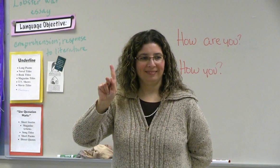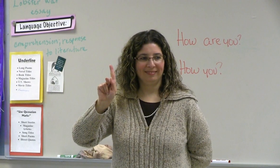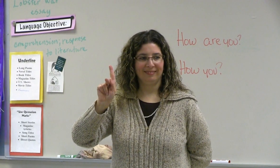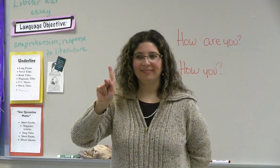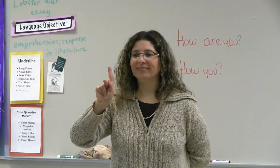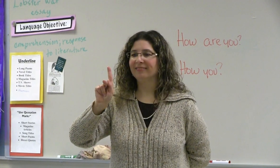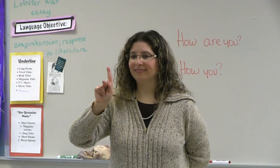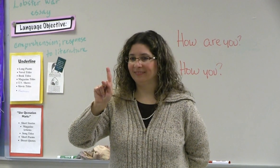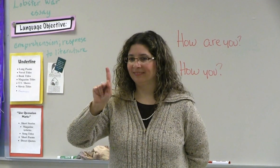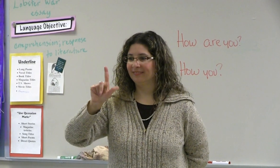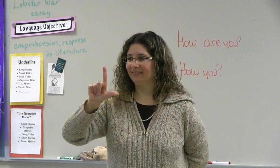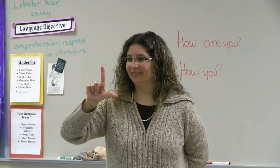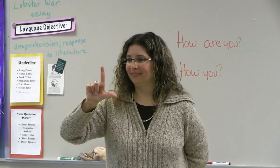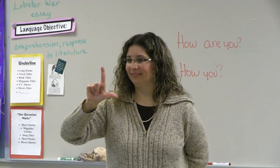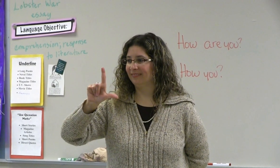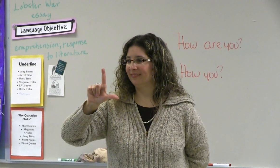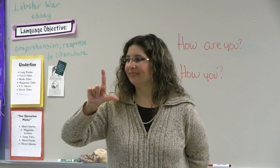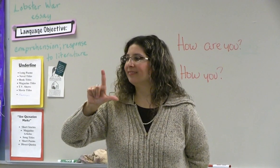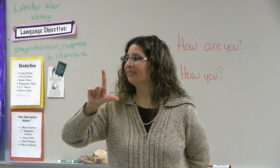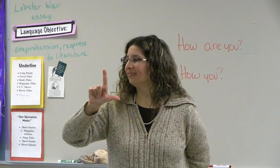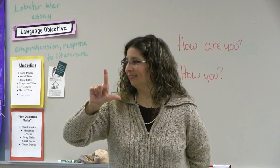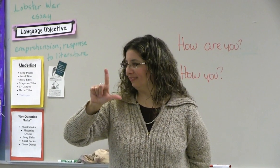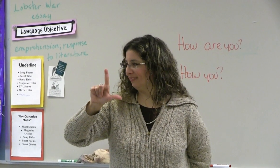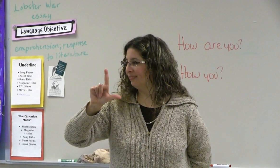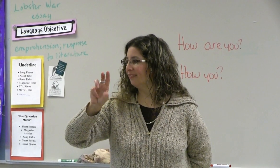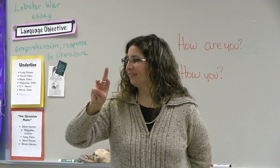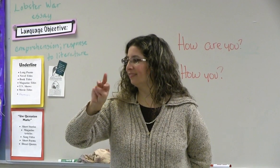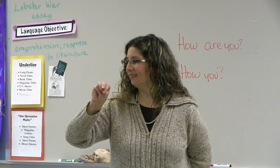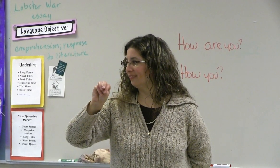So we're bridging the gap between the hearing culture and the deaf culture.